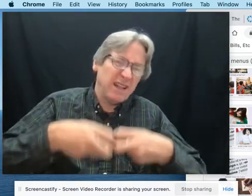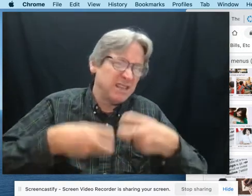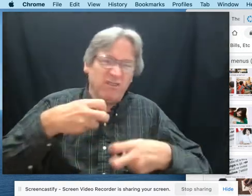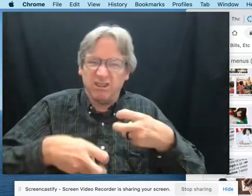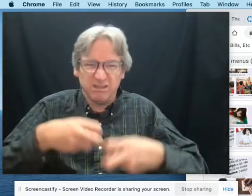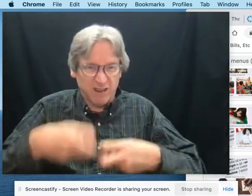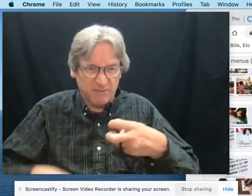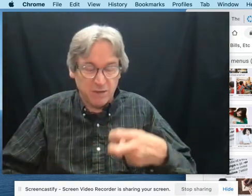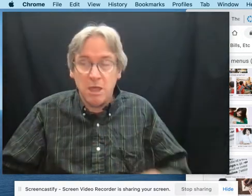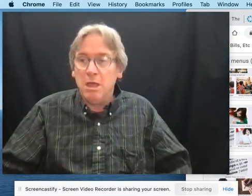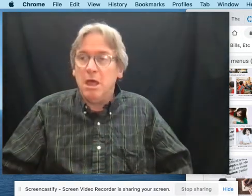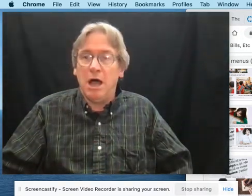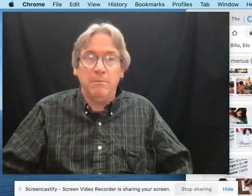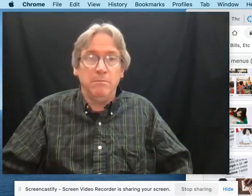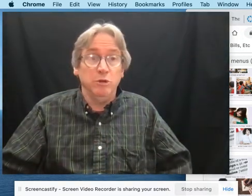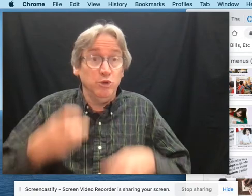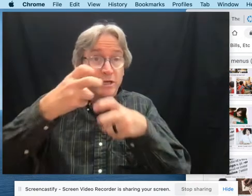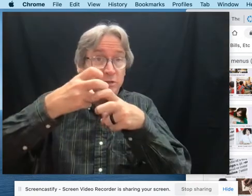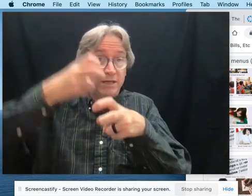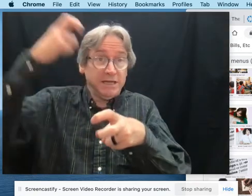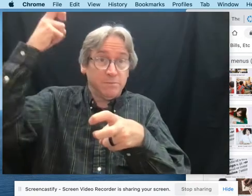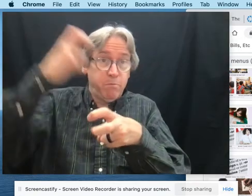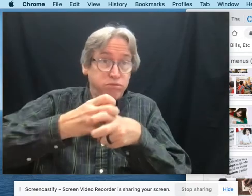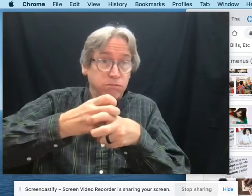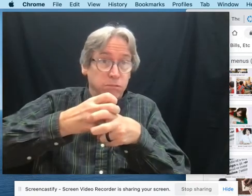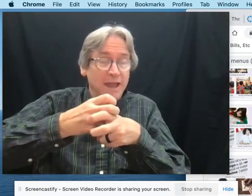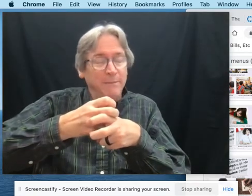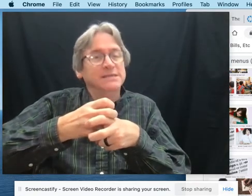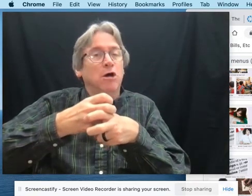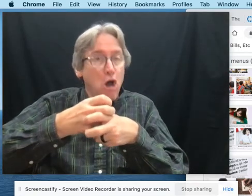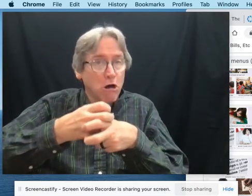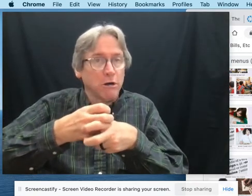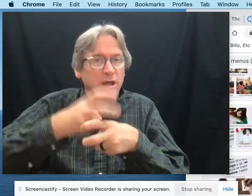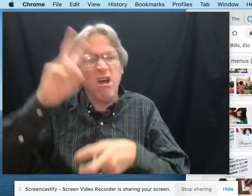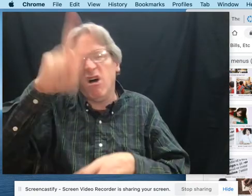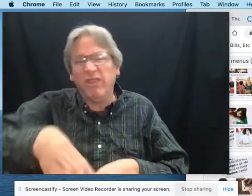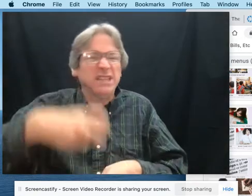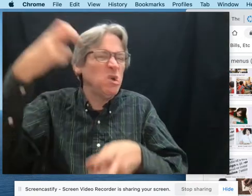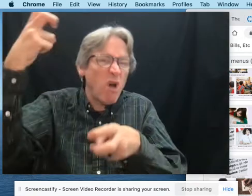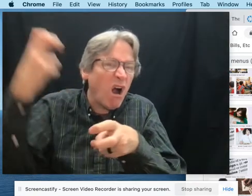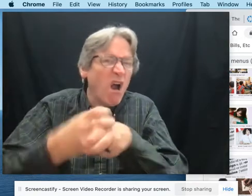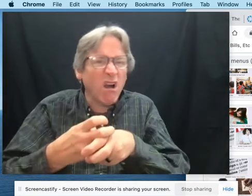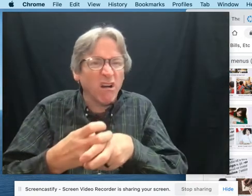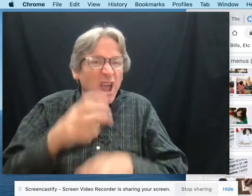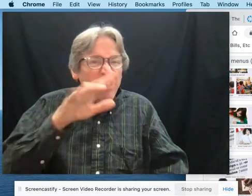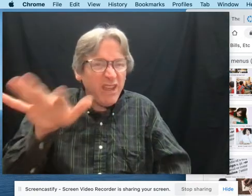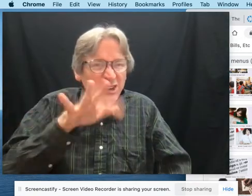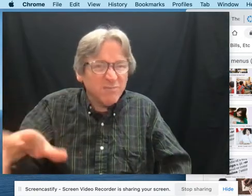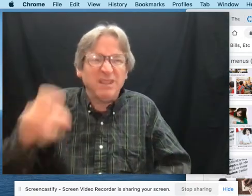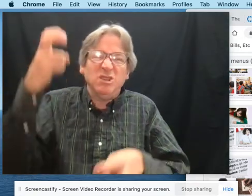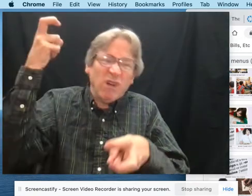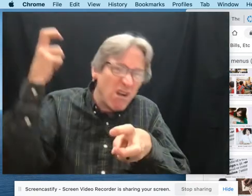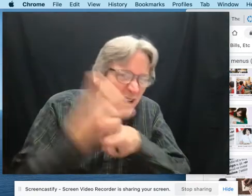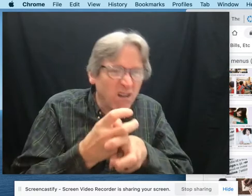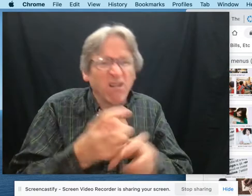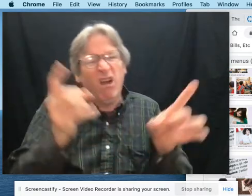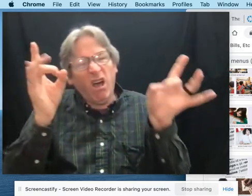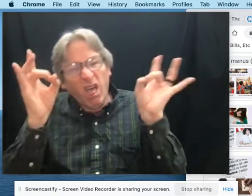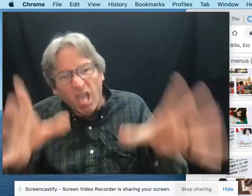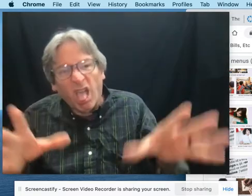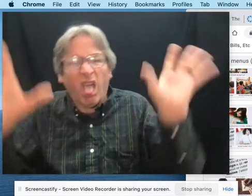Oh, I got a problem. That's difficult, right? You can do this, boom, and it means hard. Oh, that's hard. Fingers.